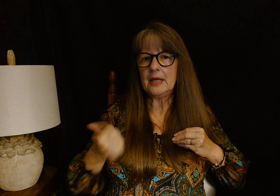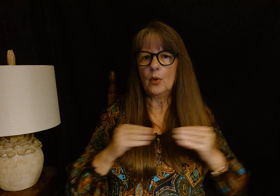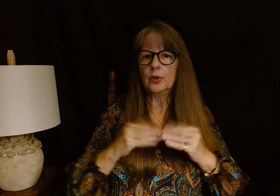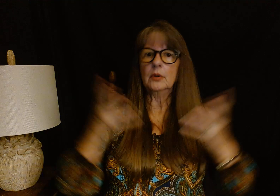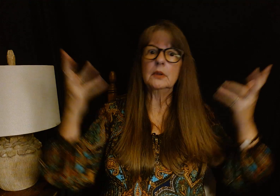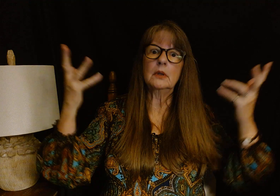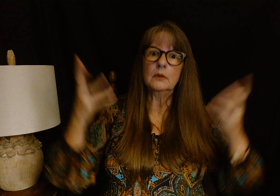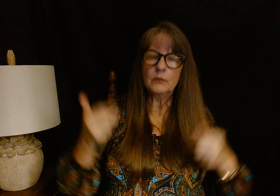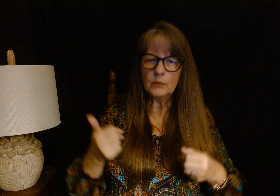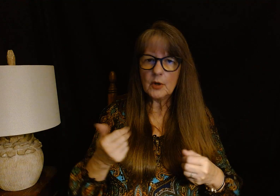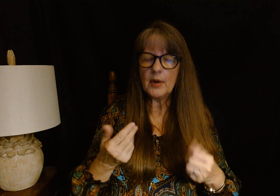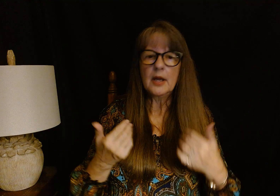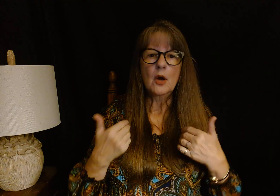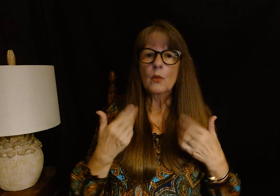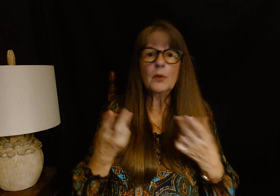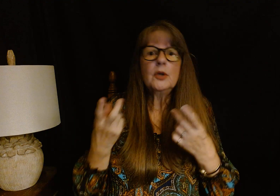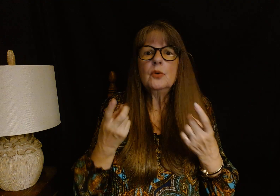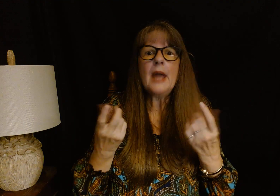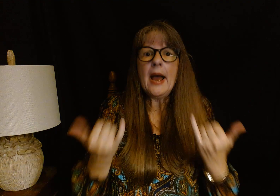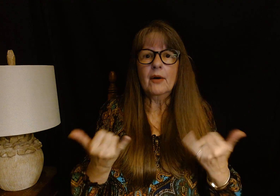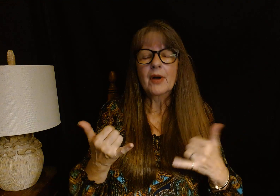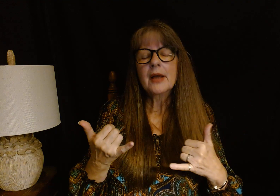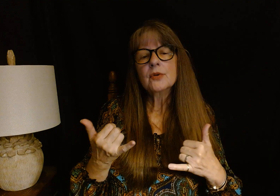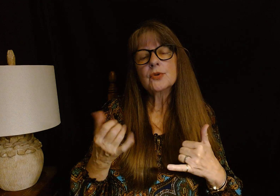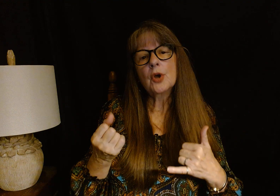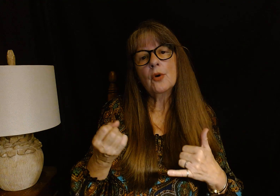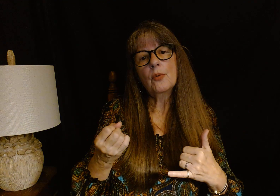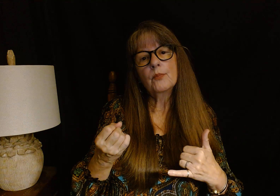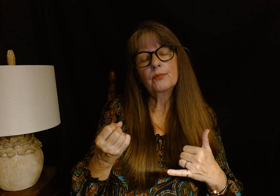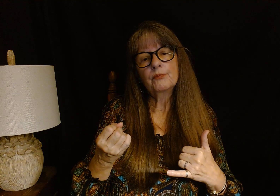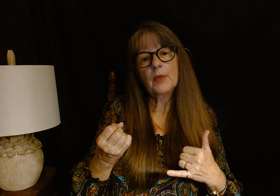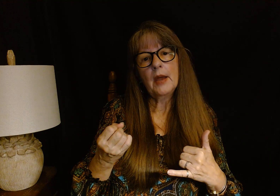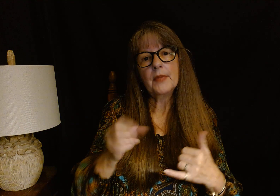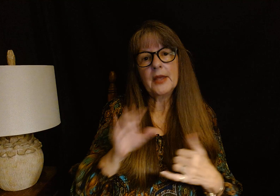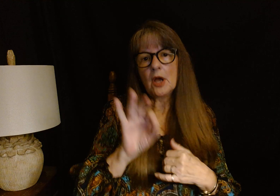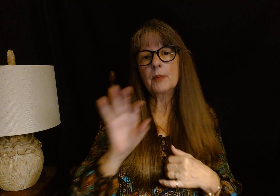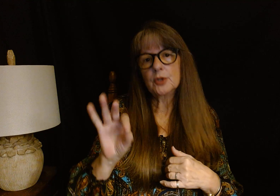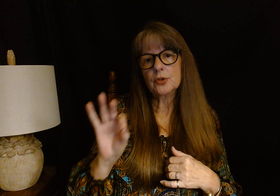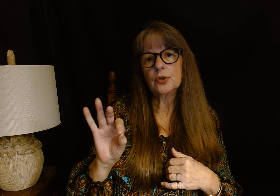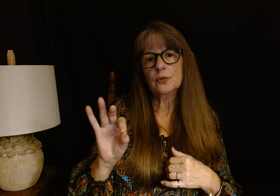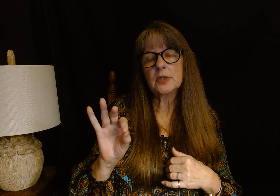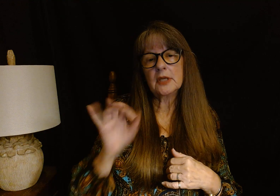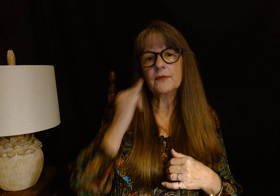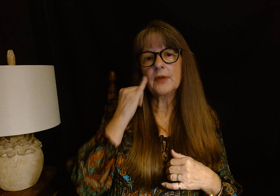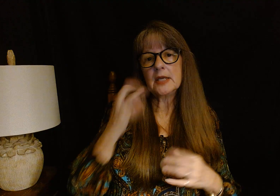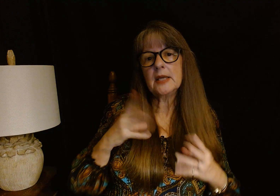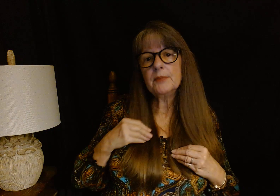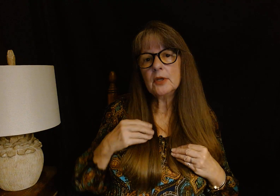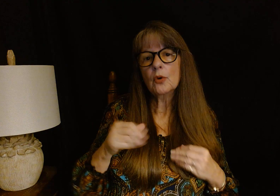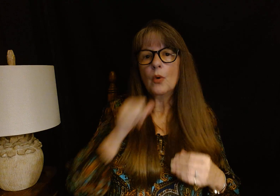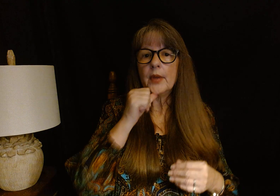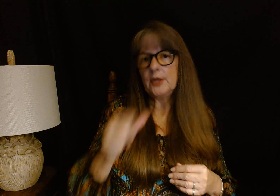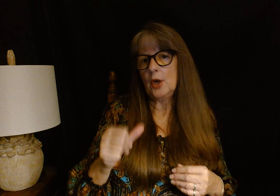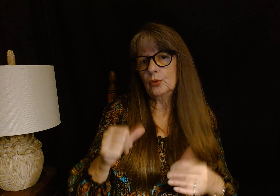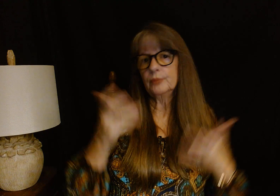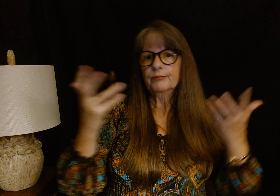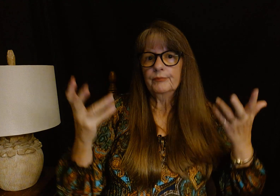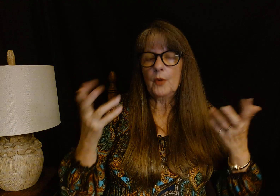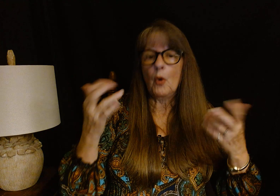and you're going, what do I do now? So that's the option too, is if they accept it or they don't. Or maybe